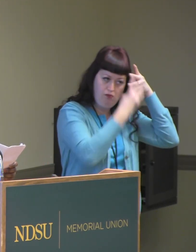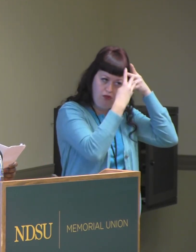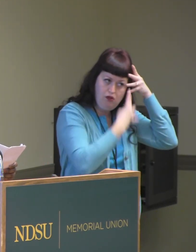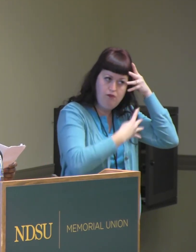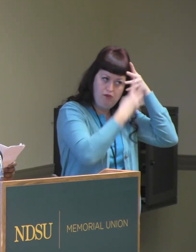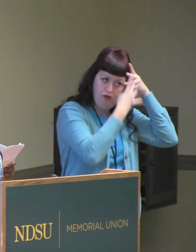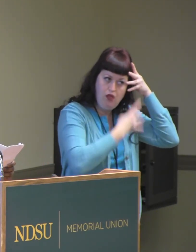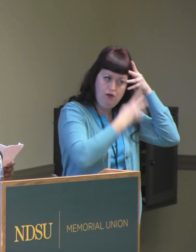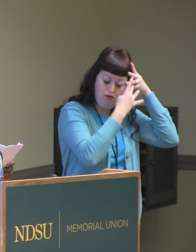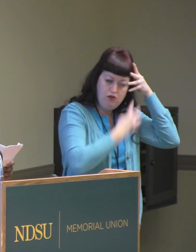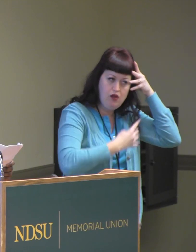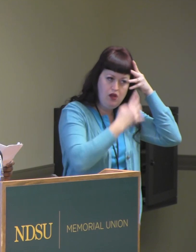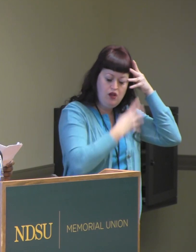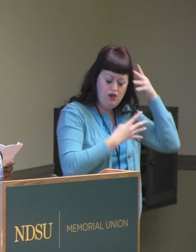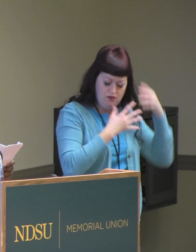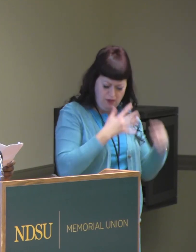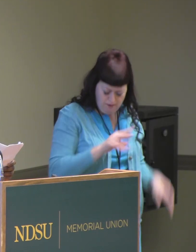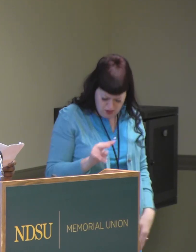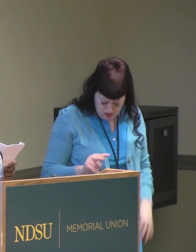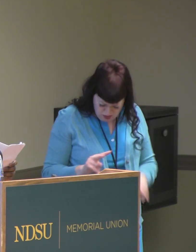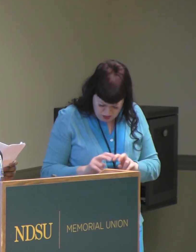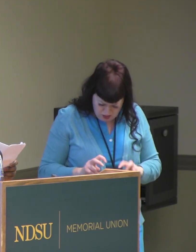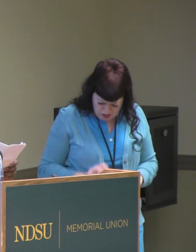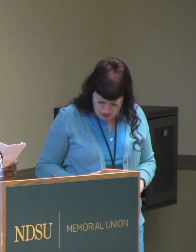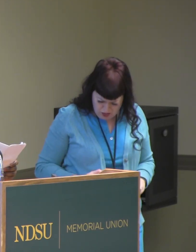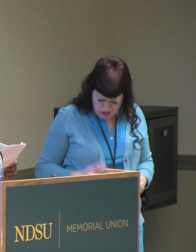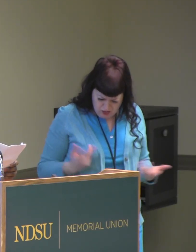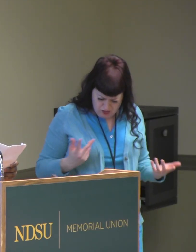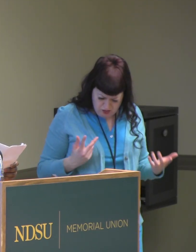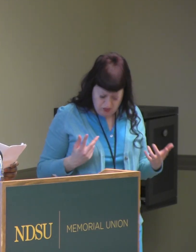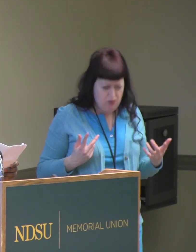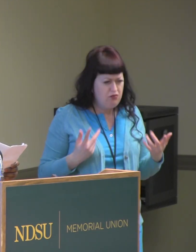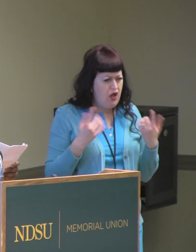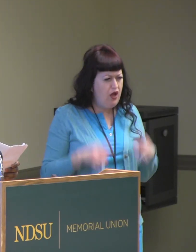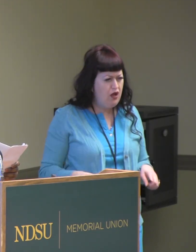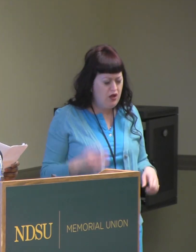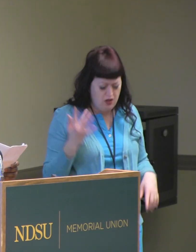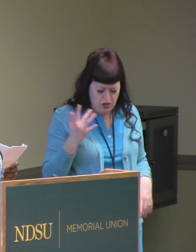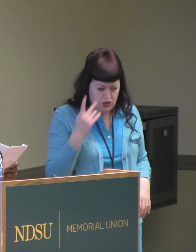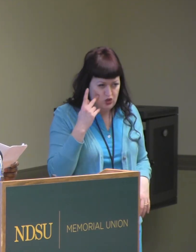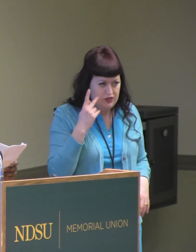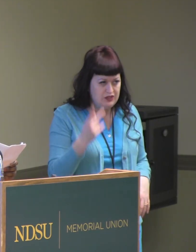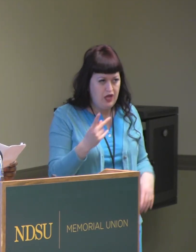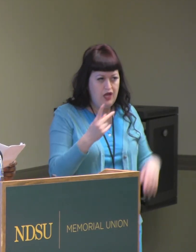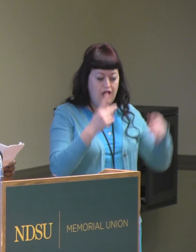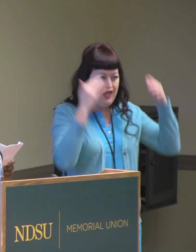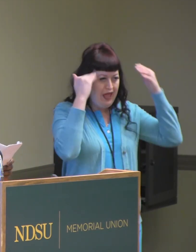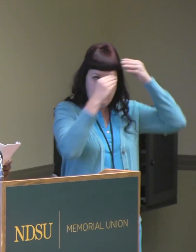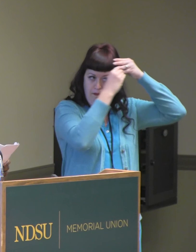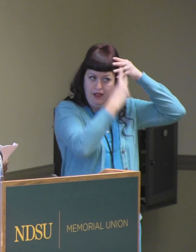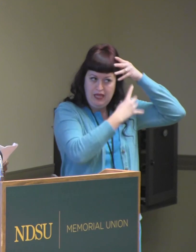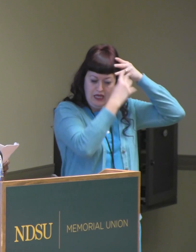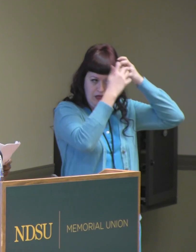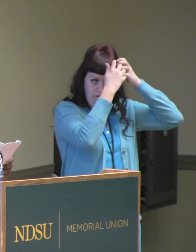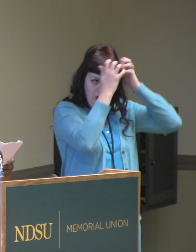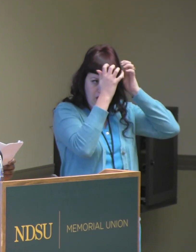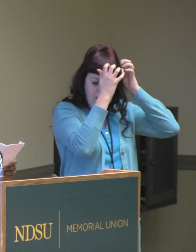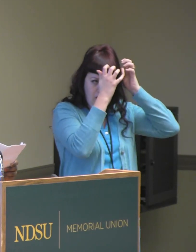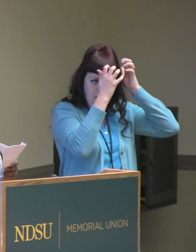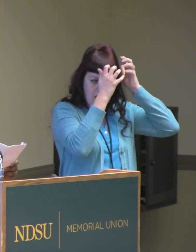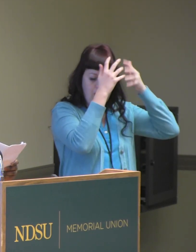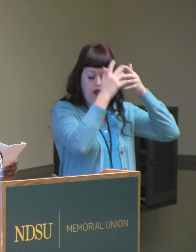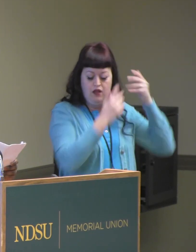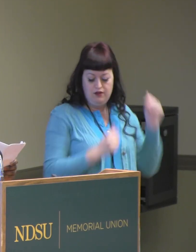me. When she looked to see what was pouring out of my head, she saw my head bleeding, but the blood wouldn't